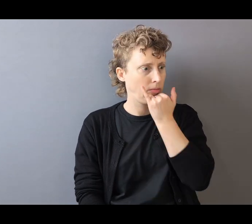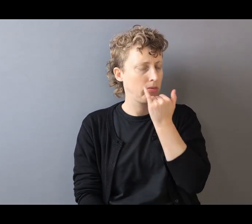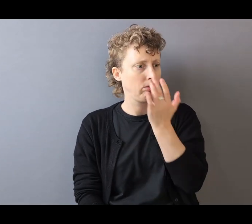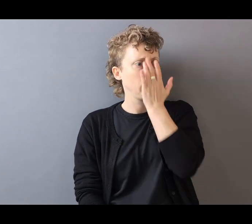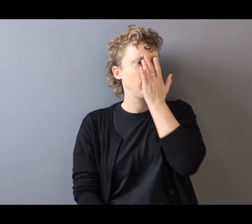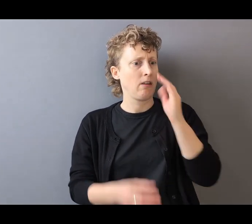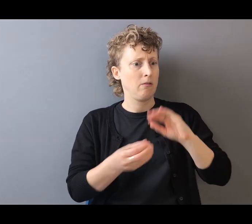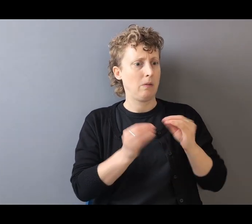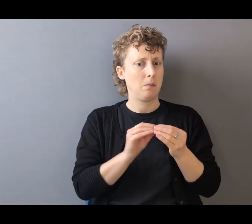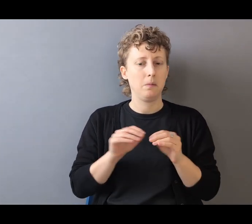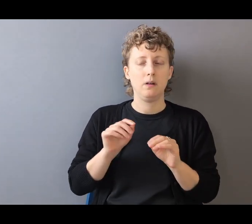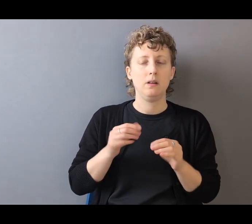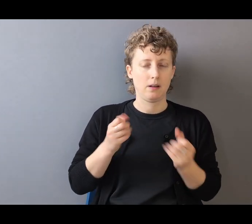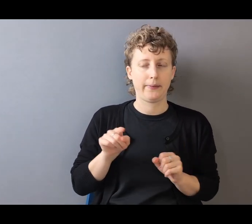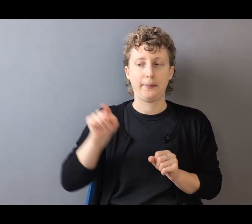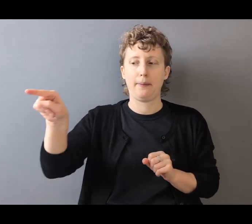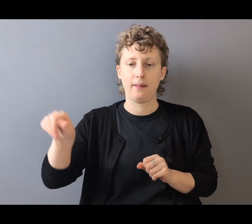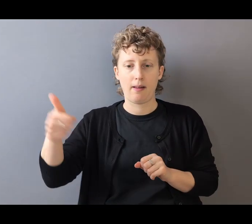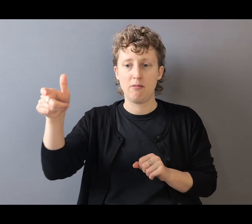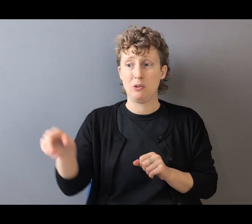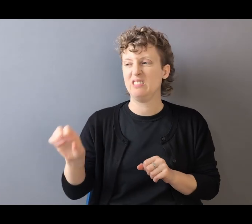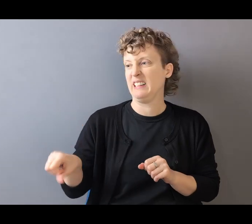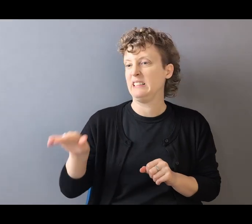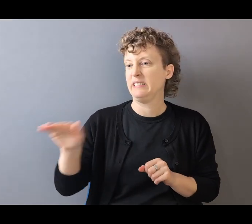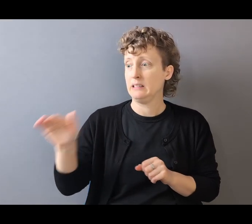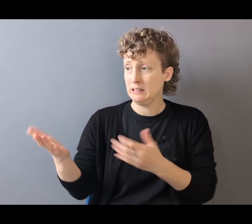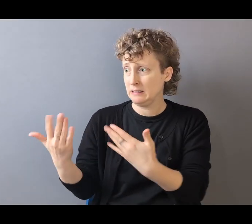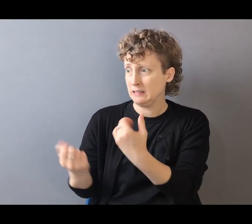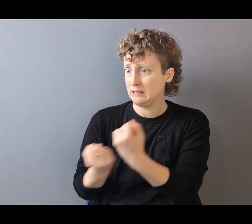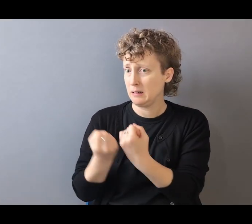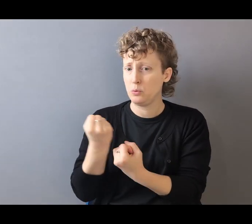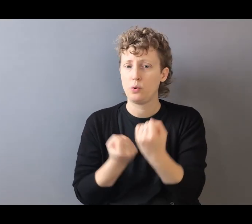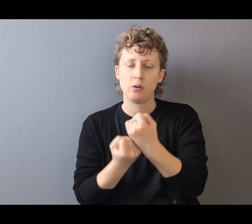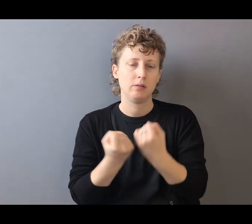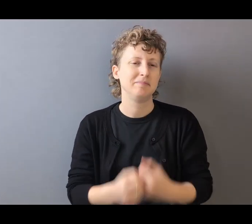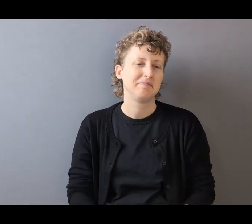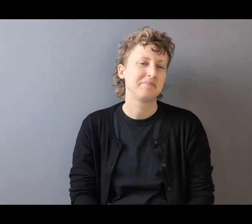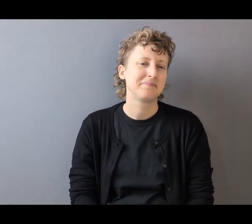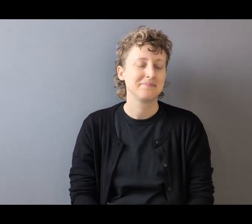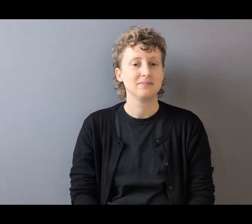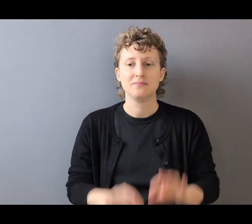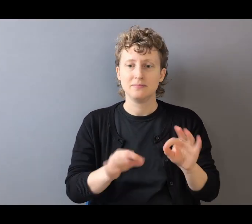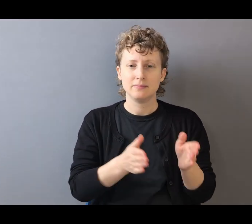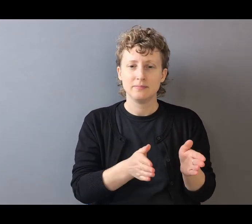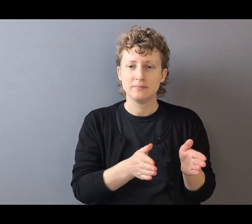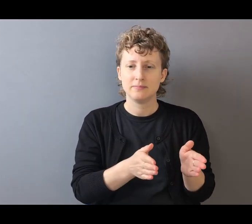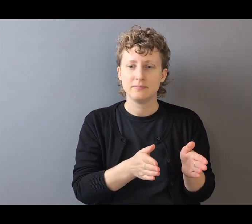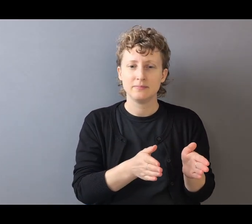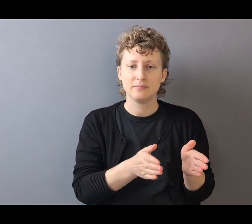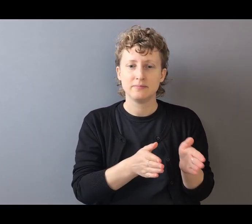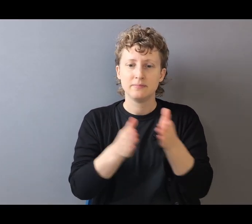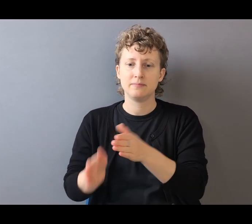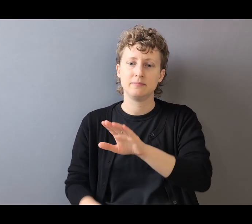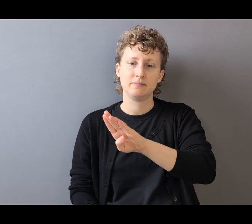somewhere, so you can always get kind of support or discussions. That's true. Yes, for sure. So thank you. And Biljana, what's your